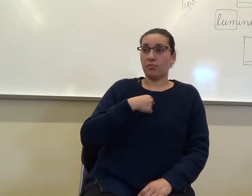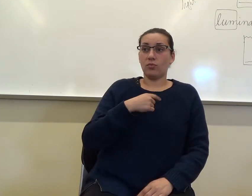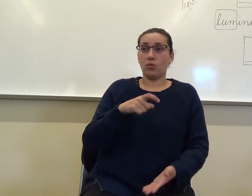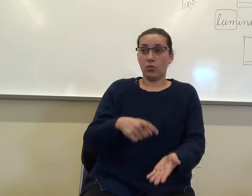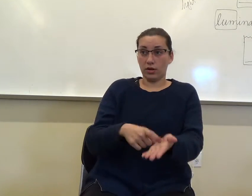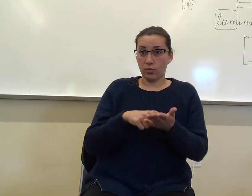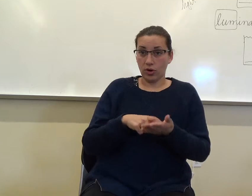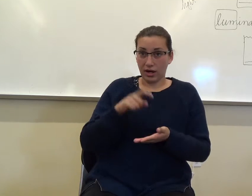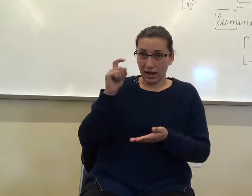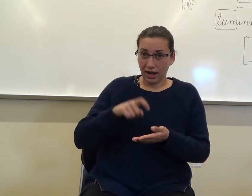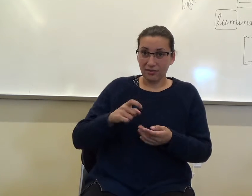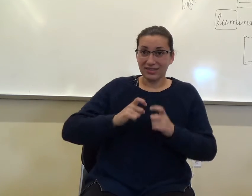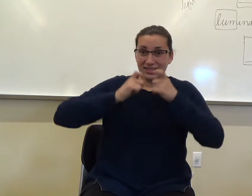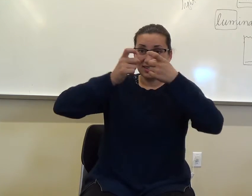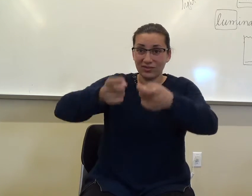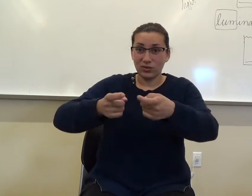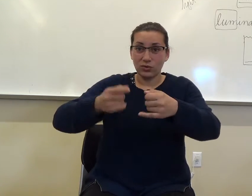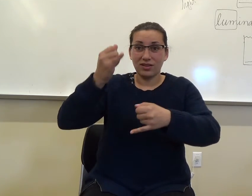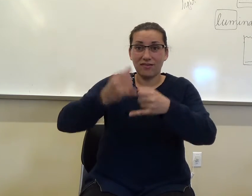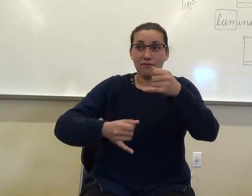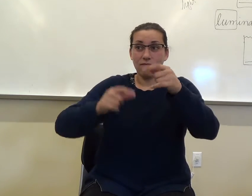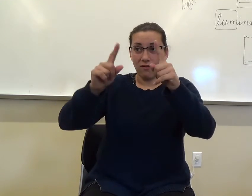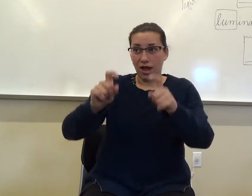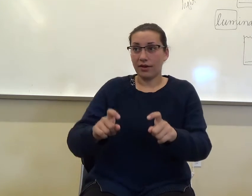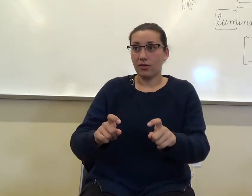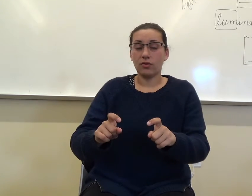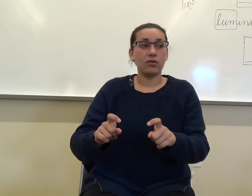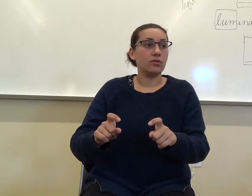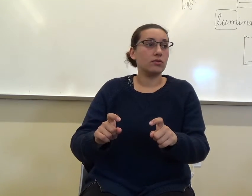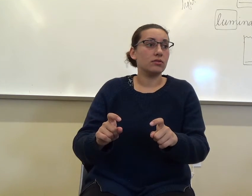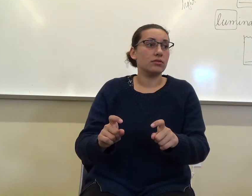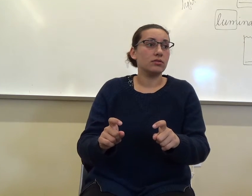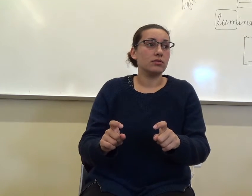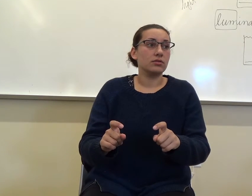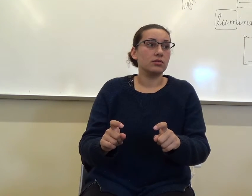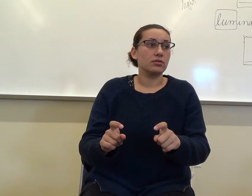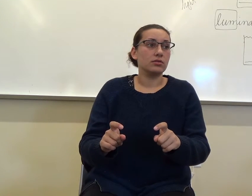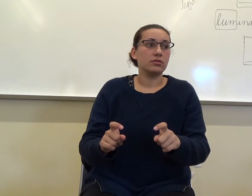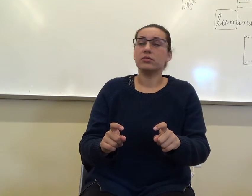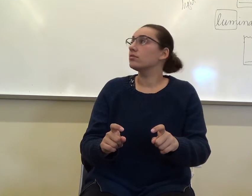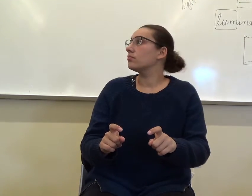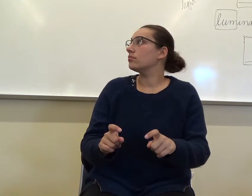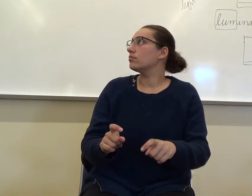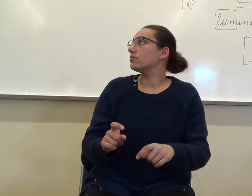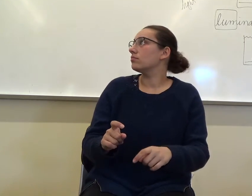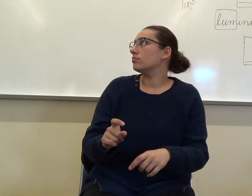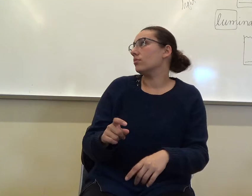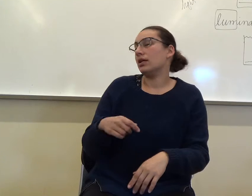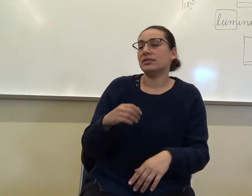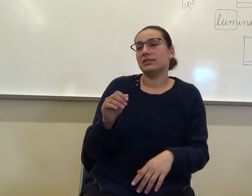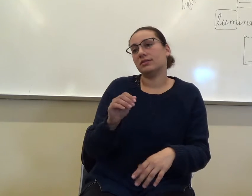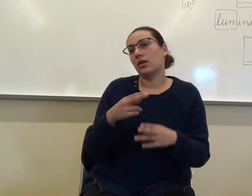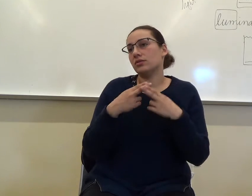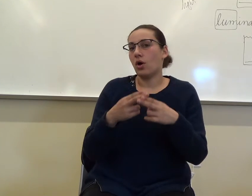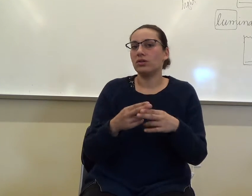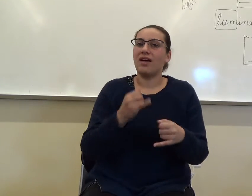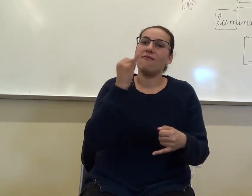I kind of fudge with that. But that's why I have to call it the final reading and writing exercise. It's really the final